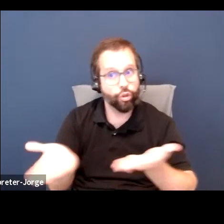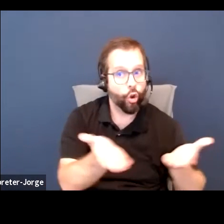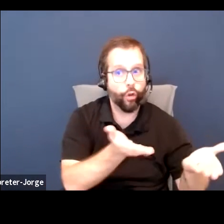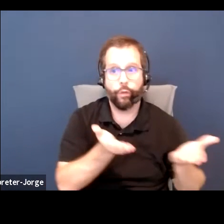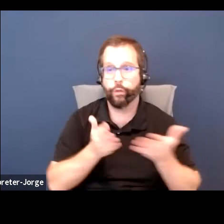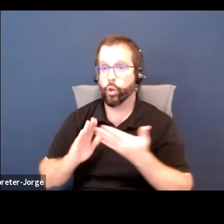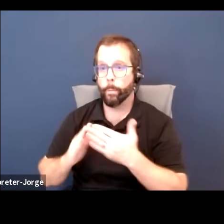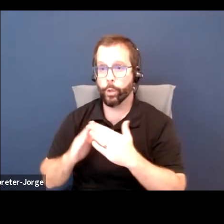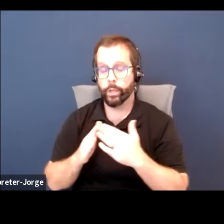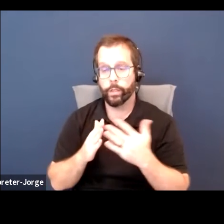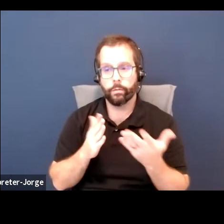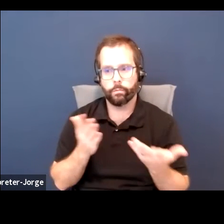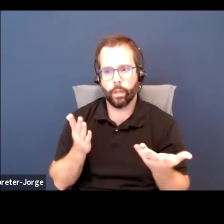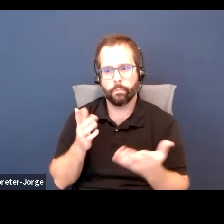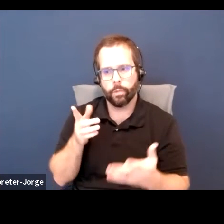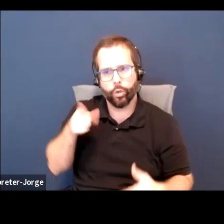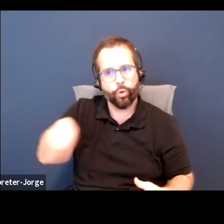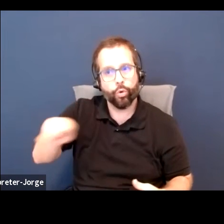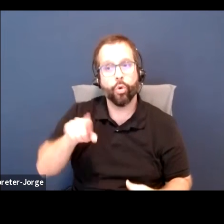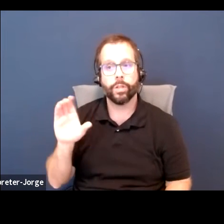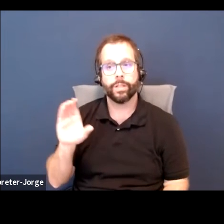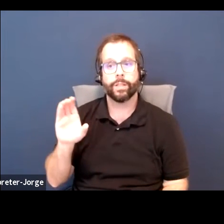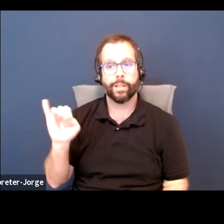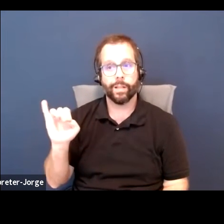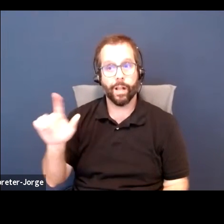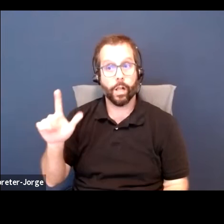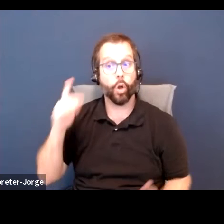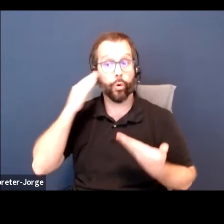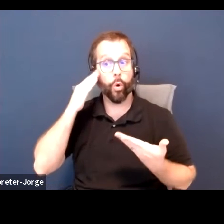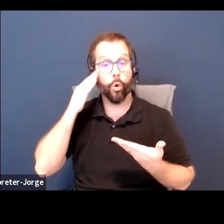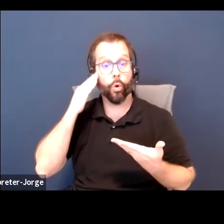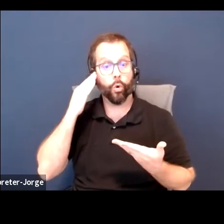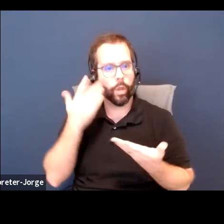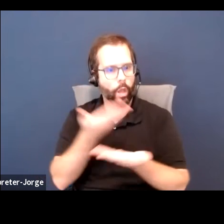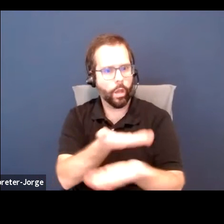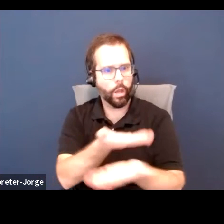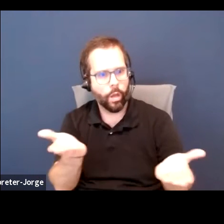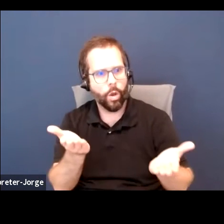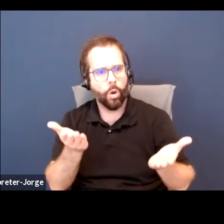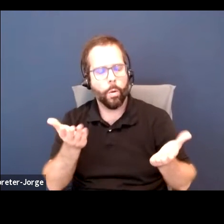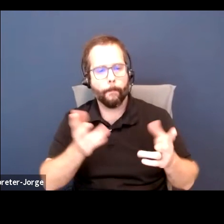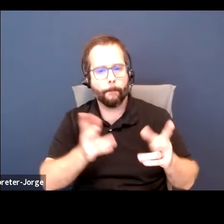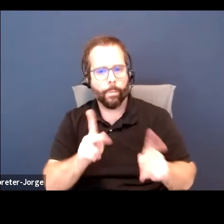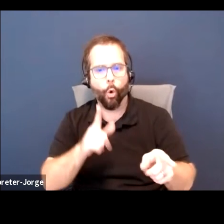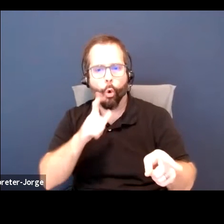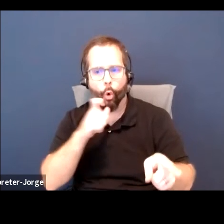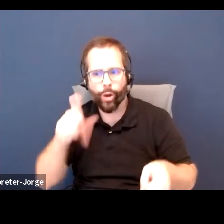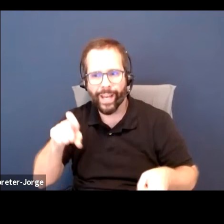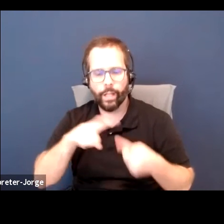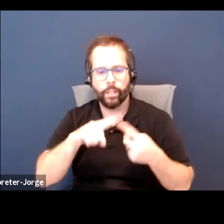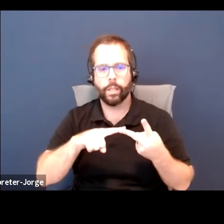that people need, that people will be needing. You will be able